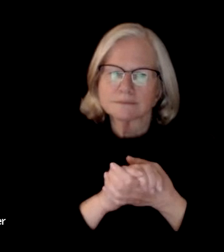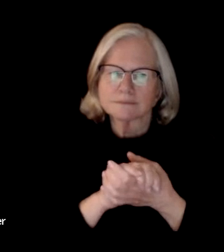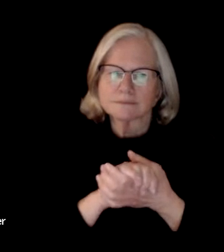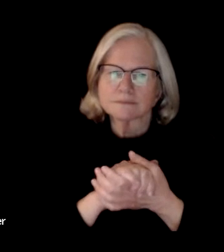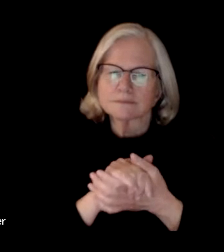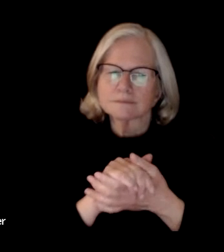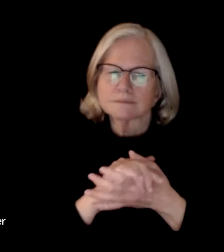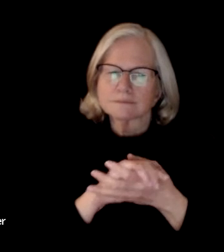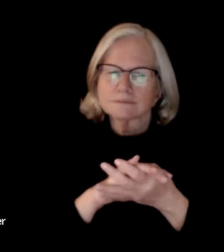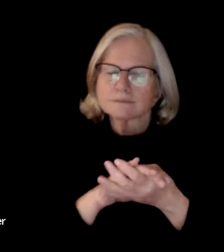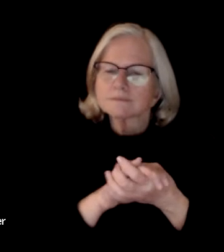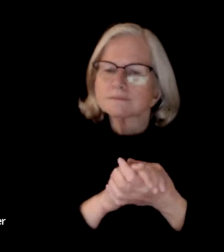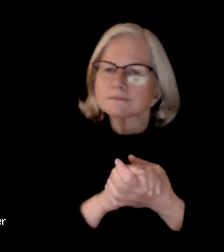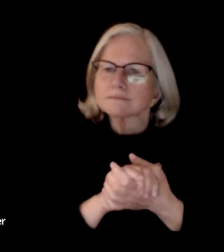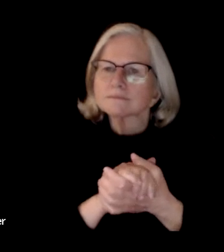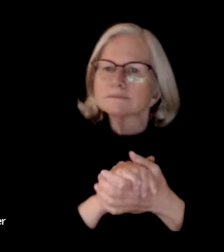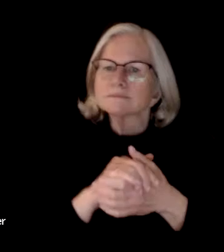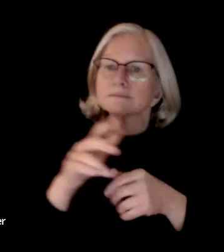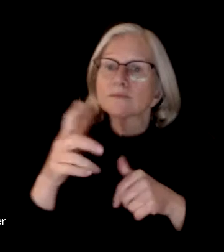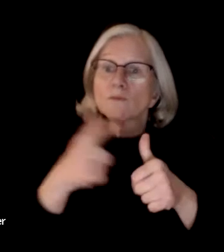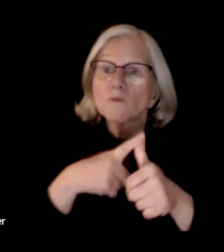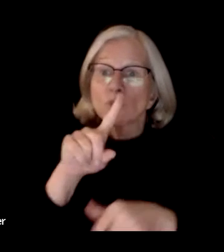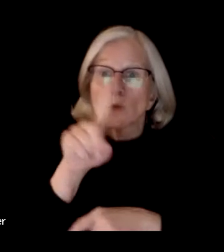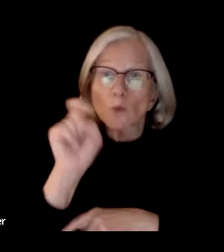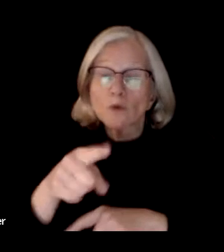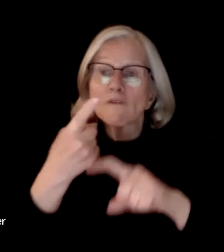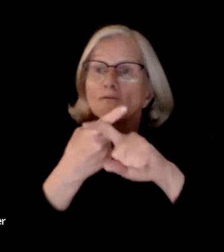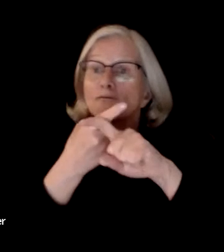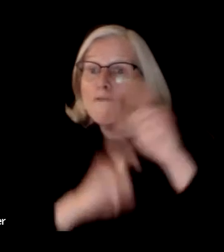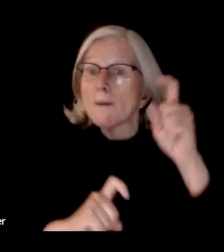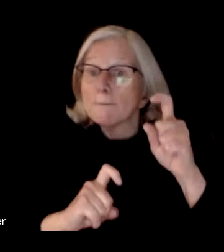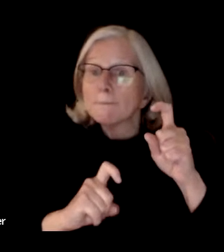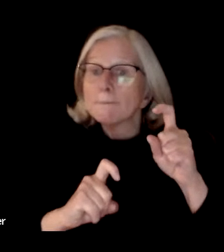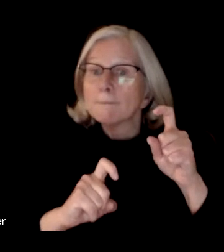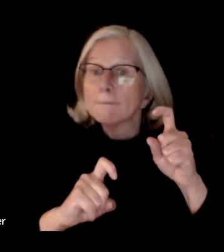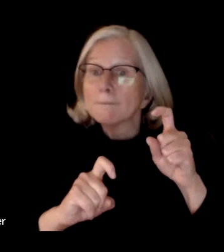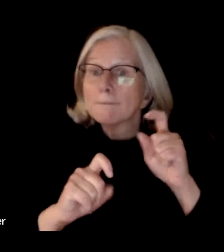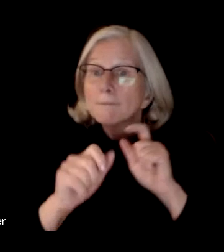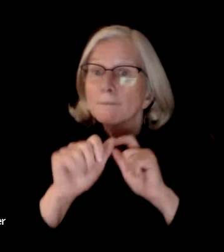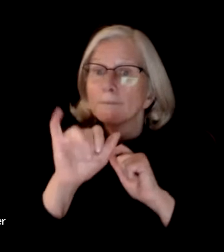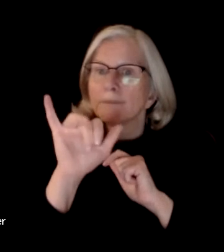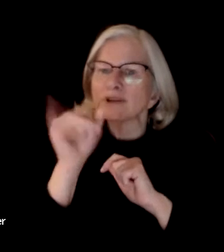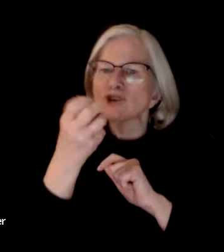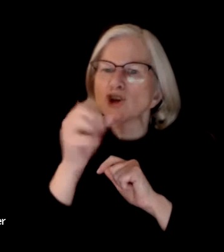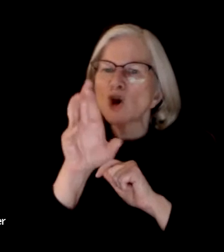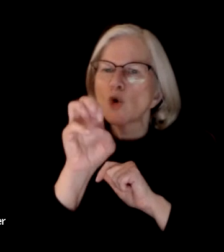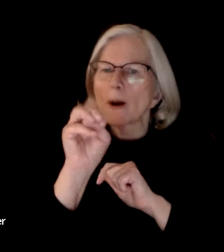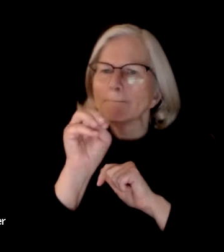Your first question comes from the line of Jeremy Olson from Star Tribune.